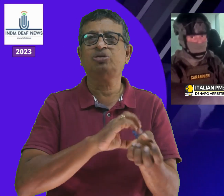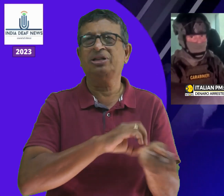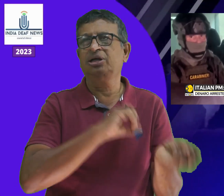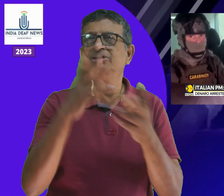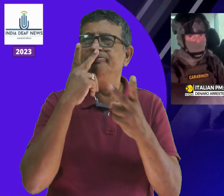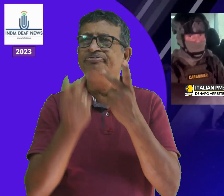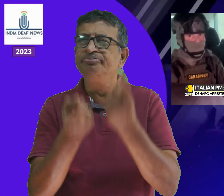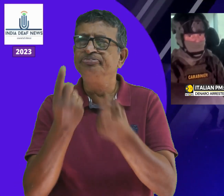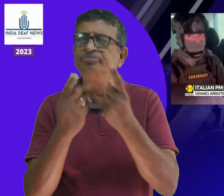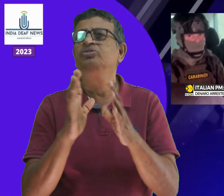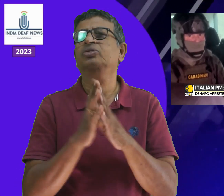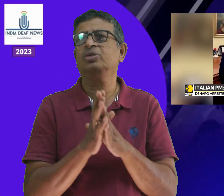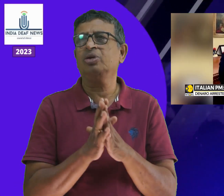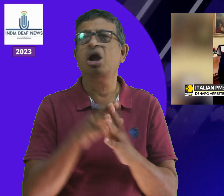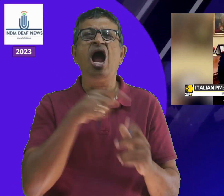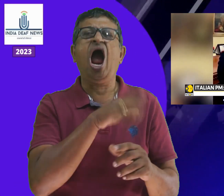General Pasquale Angelo Santo.